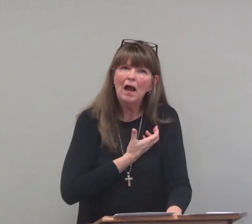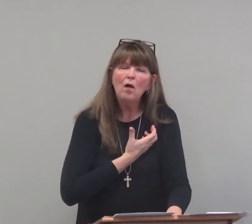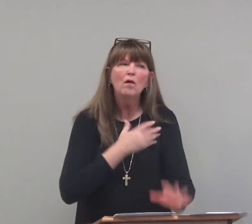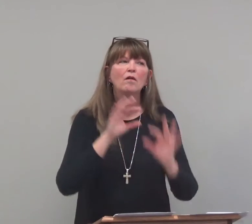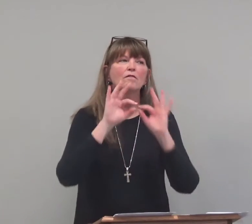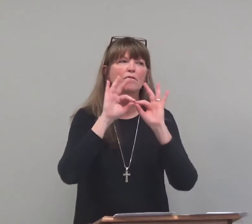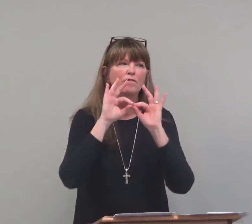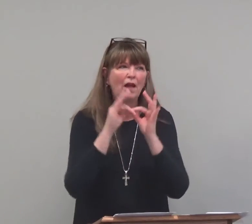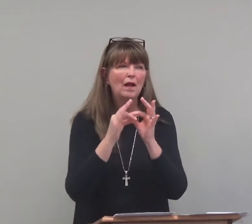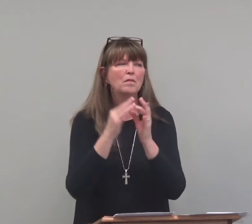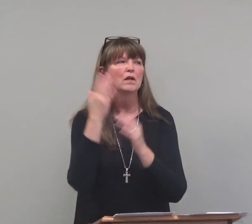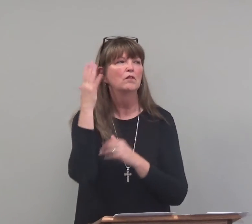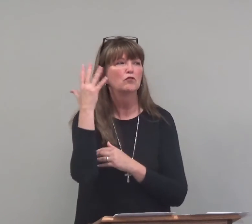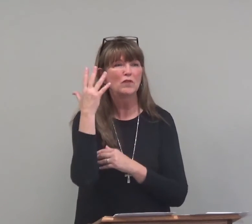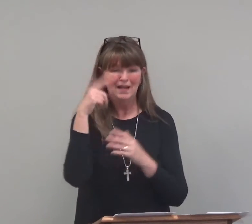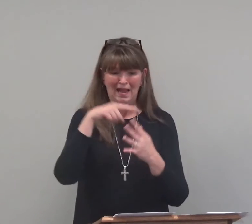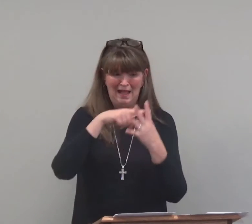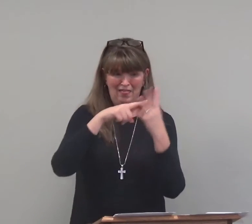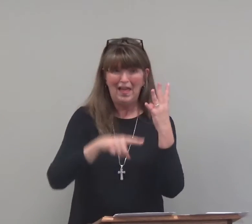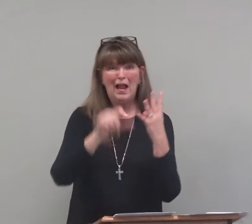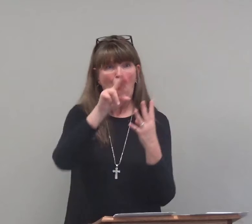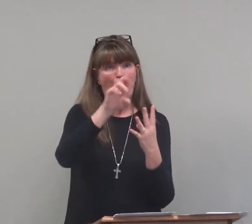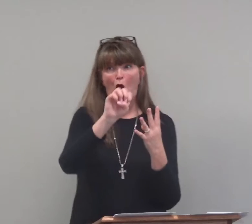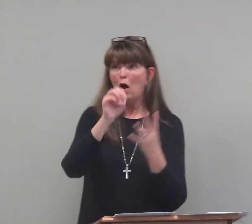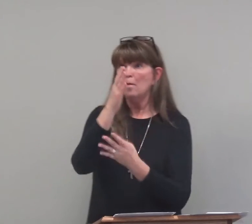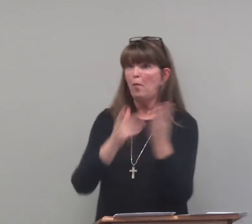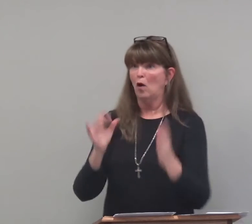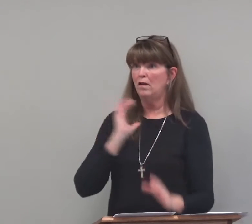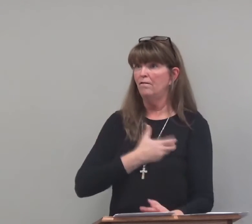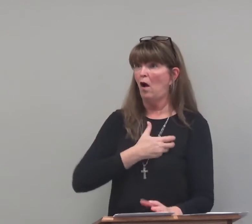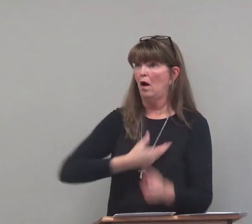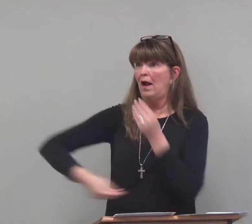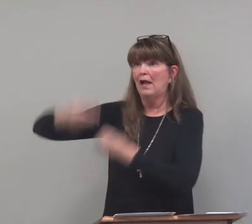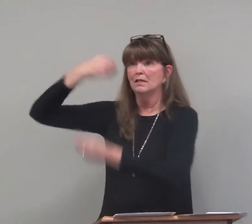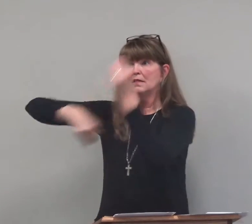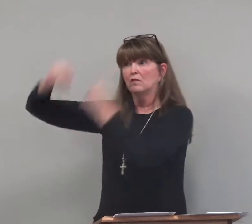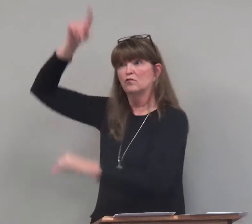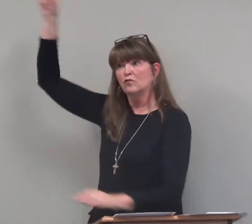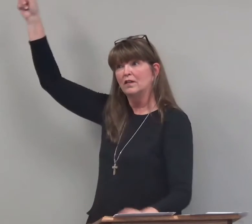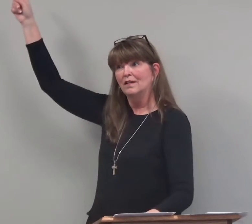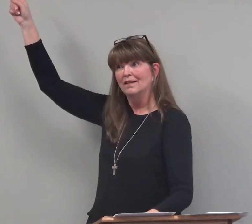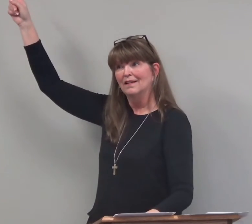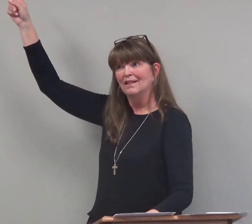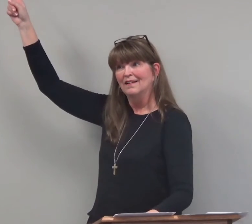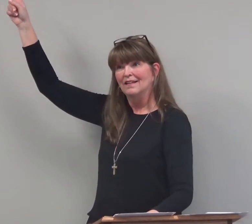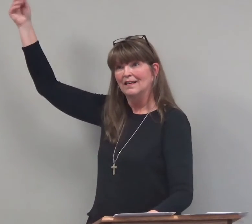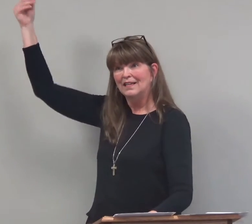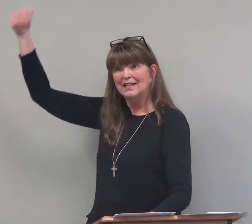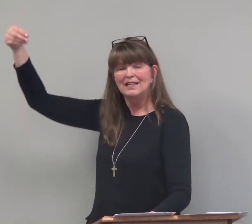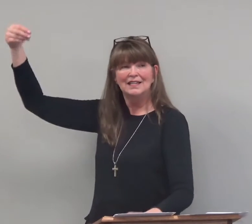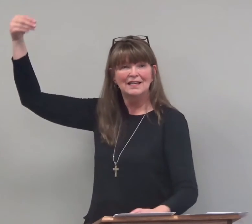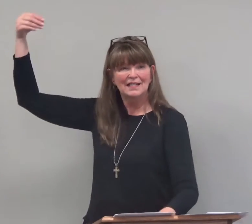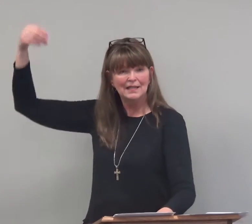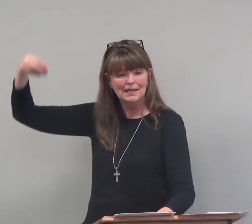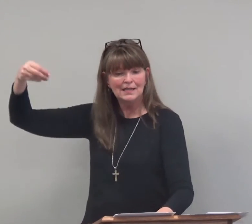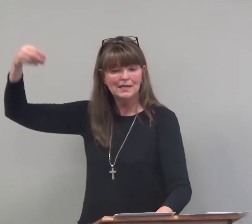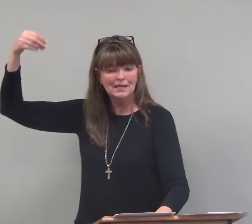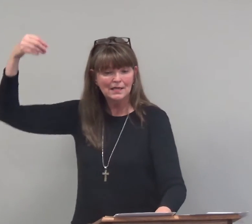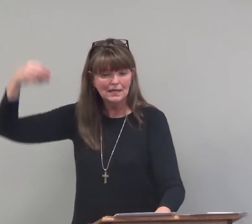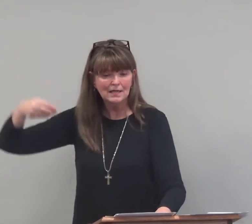the same type of things that we have in our family trees. And they are part of our ancestry as well.